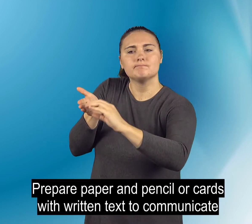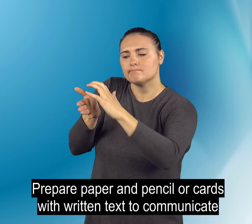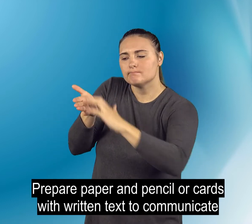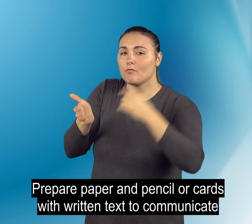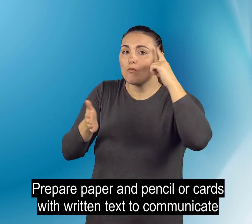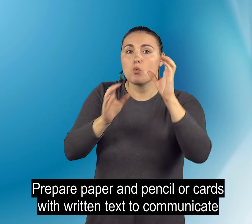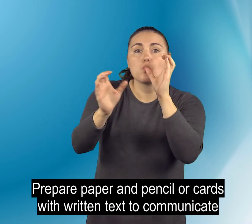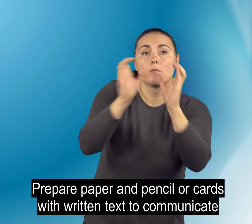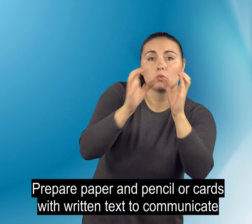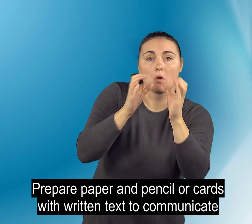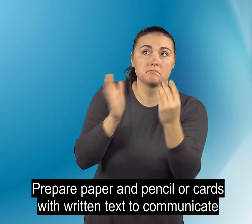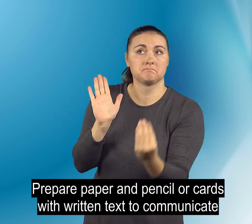can't hear, etc.